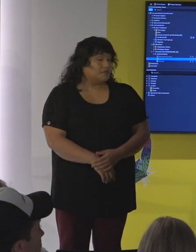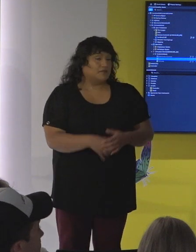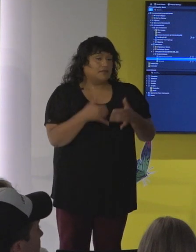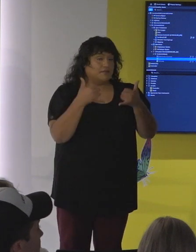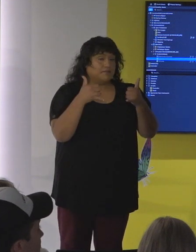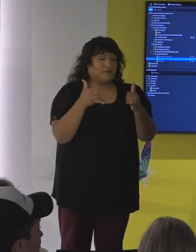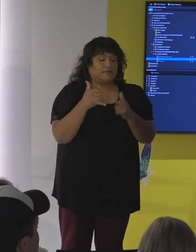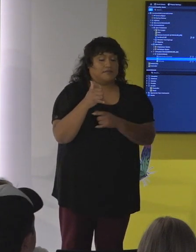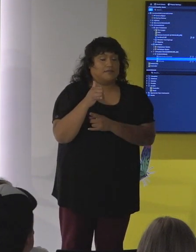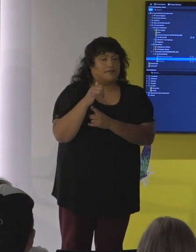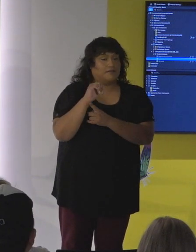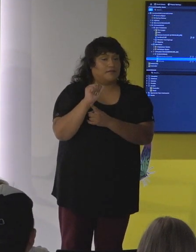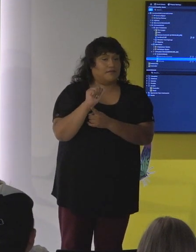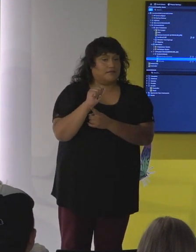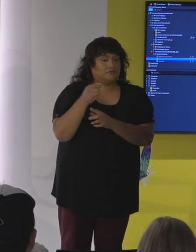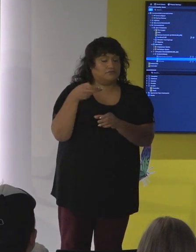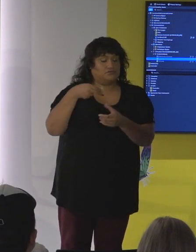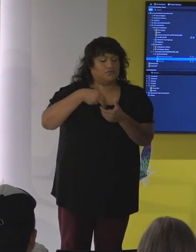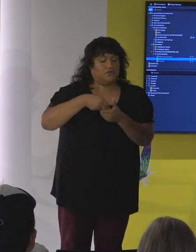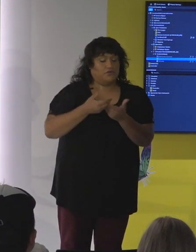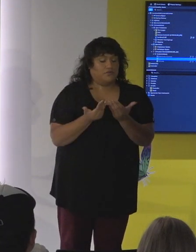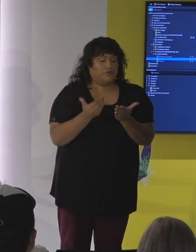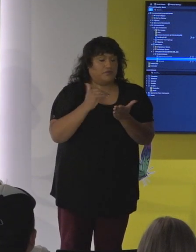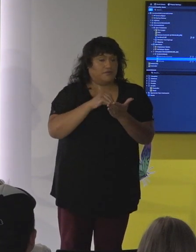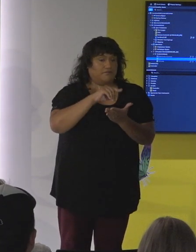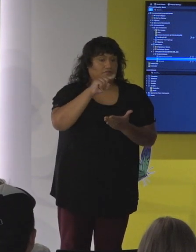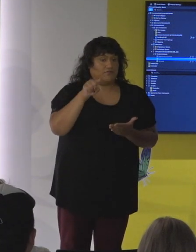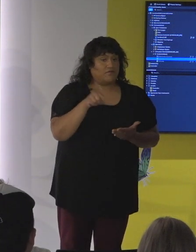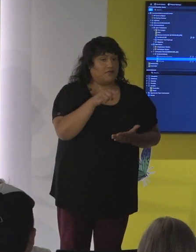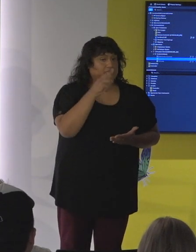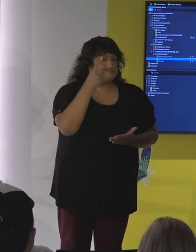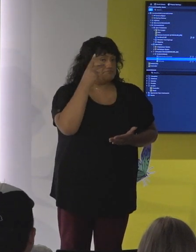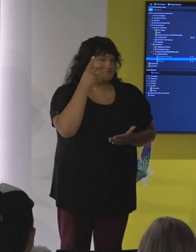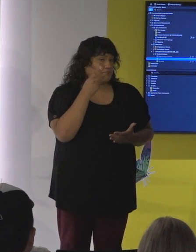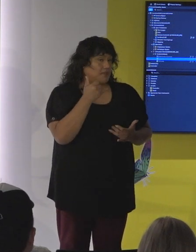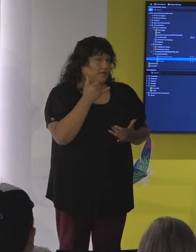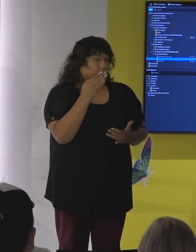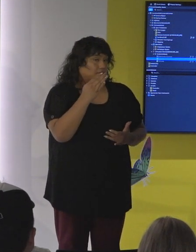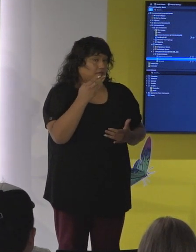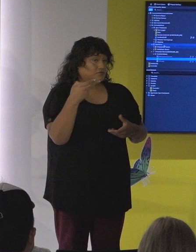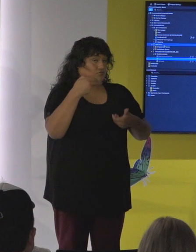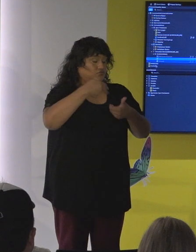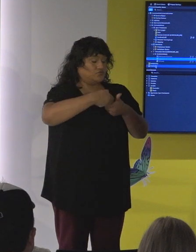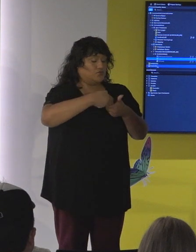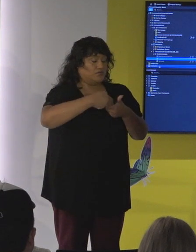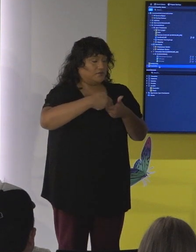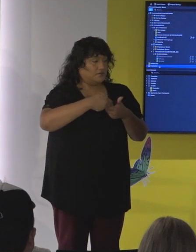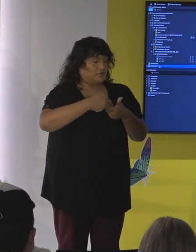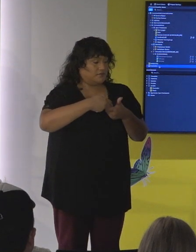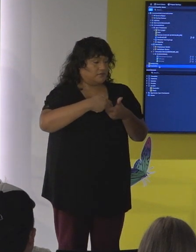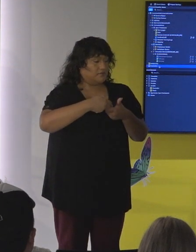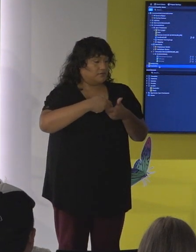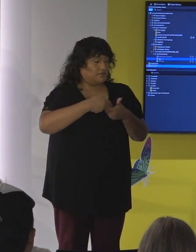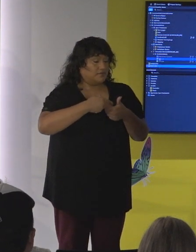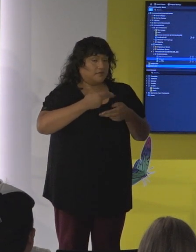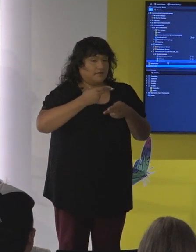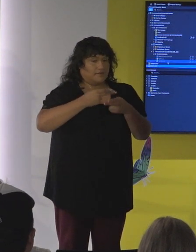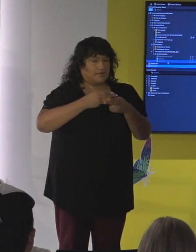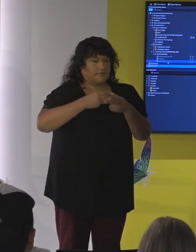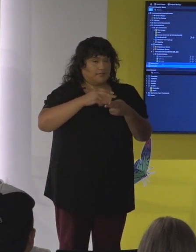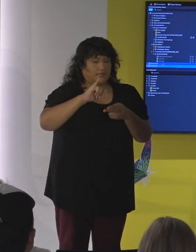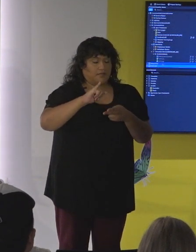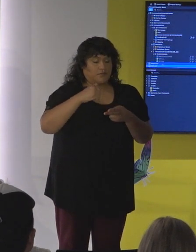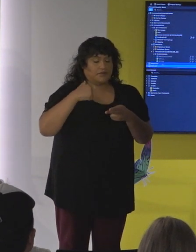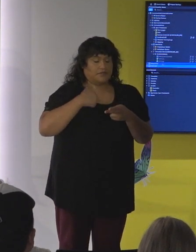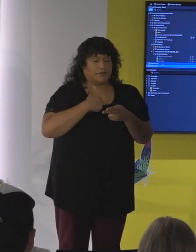We're refreshing. Player B has joined. Name of undefined. I think we need to populate